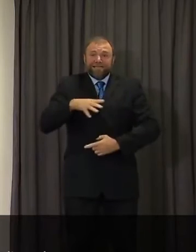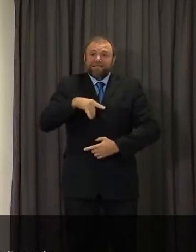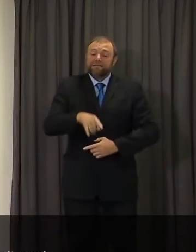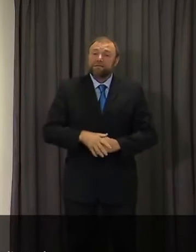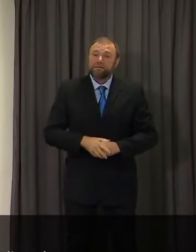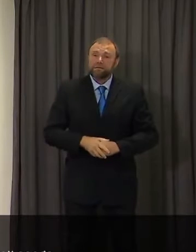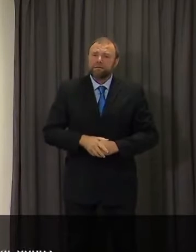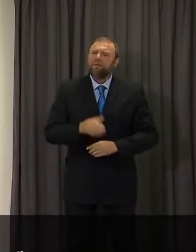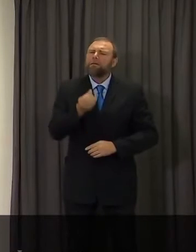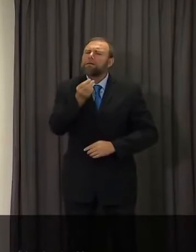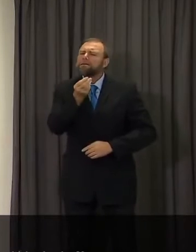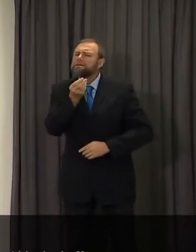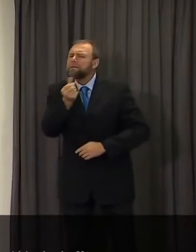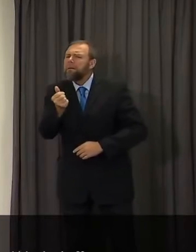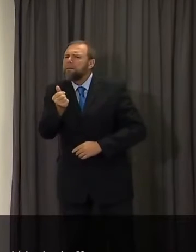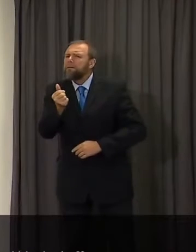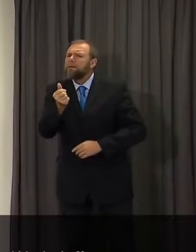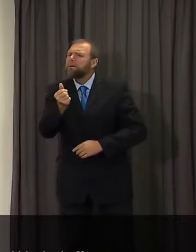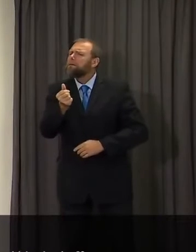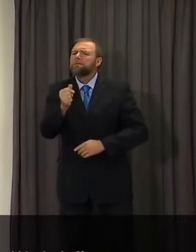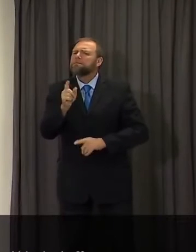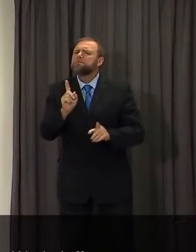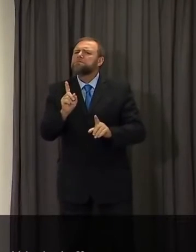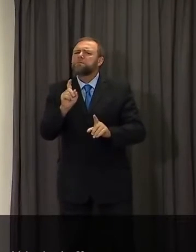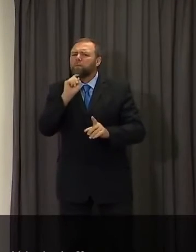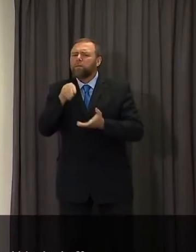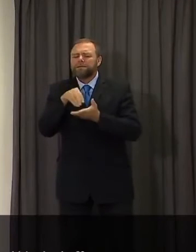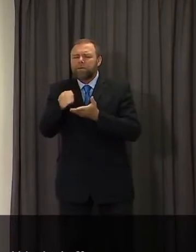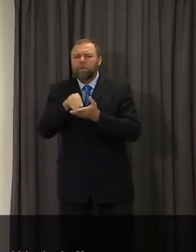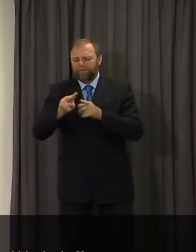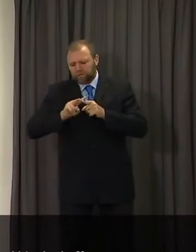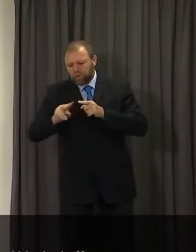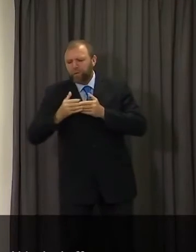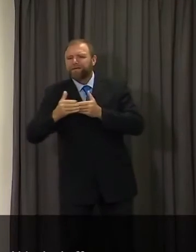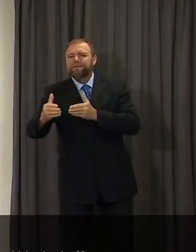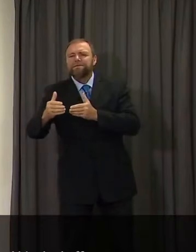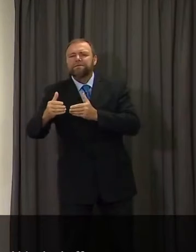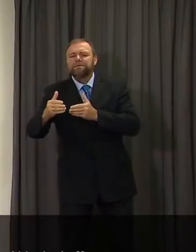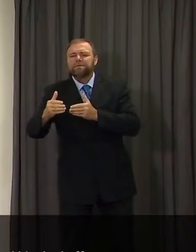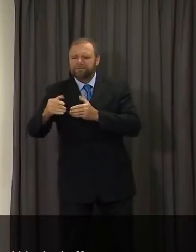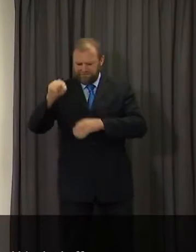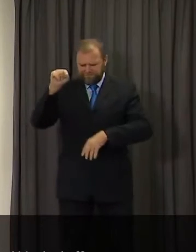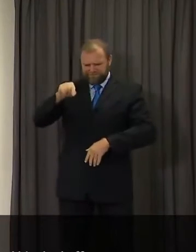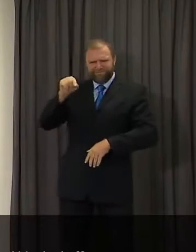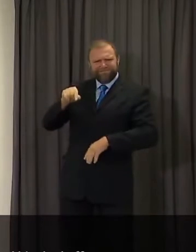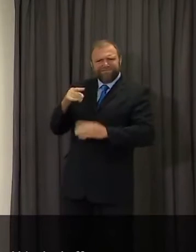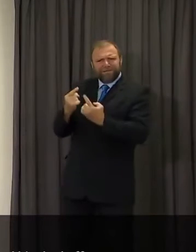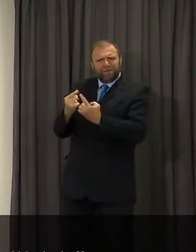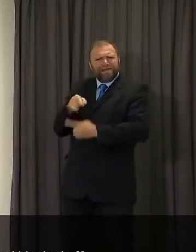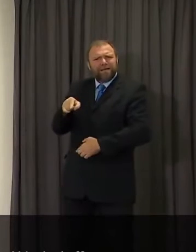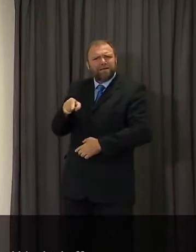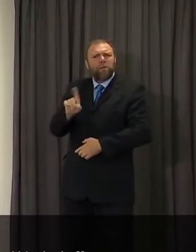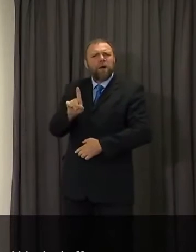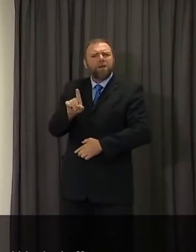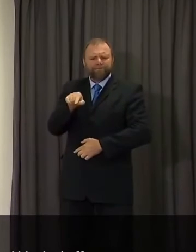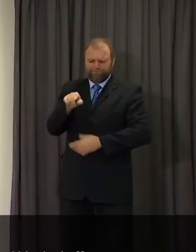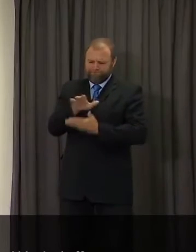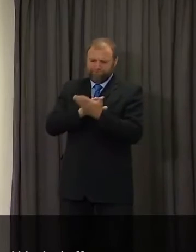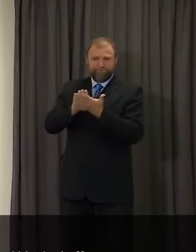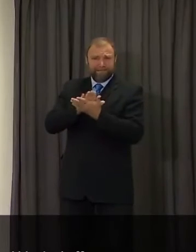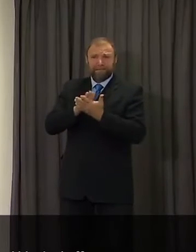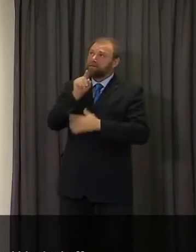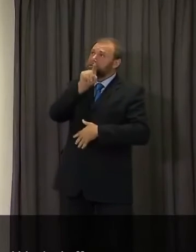other items that won't be on sale for the next 2 weeks. These are items that other high street shops, which are